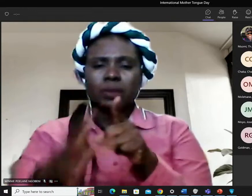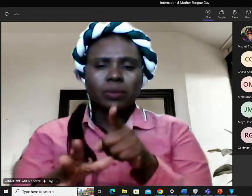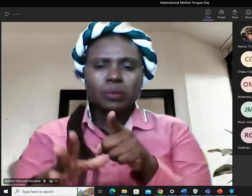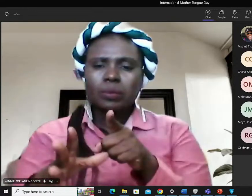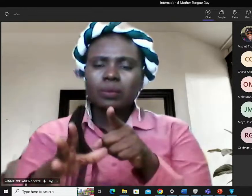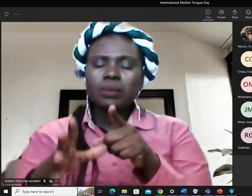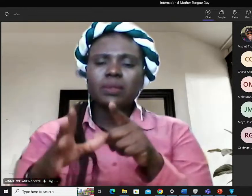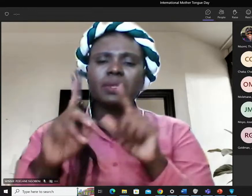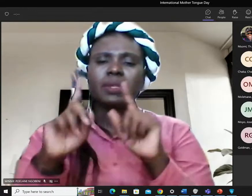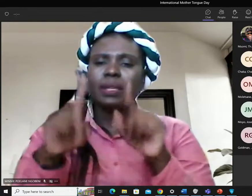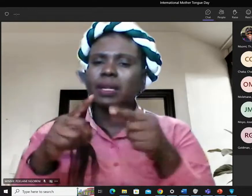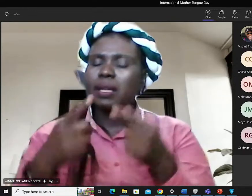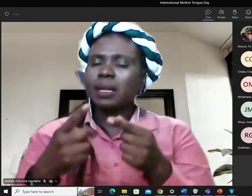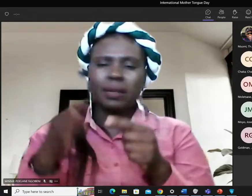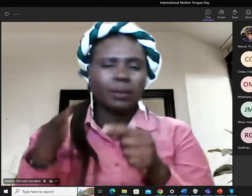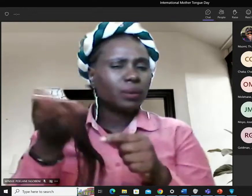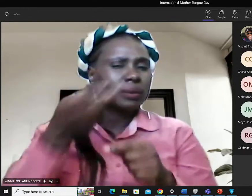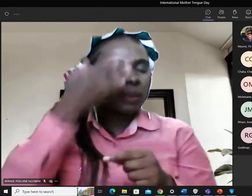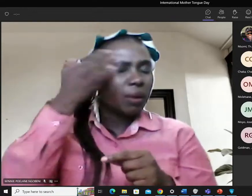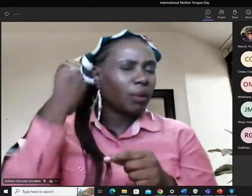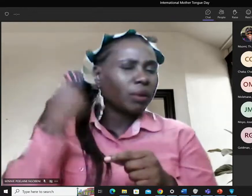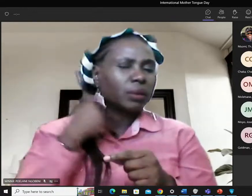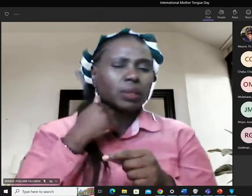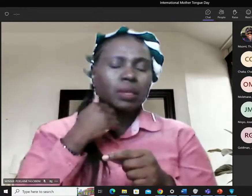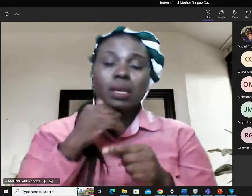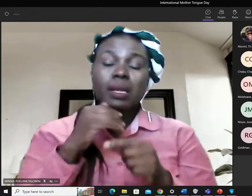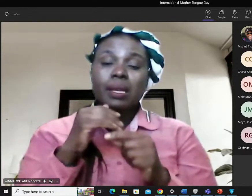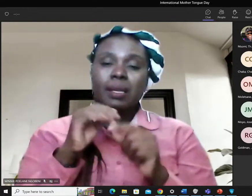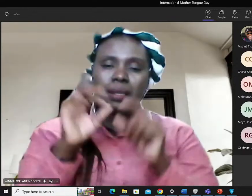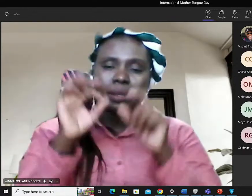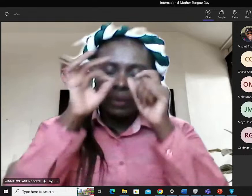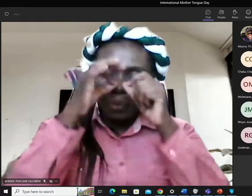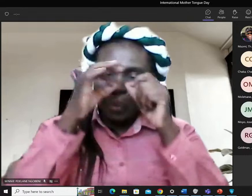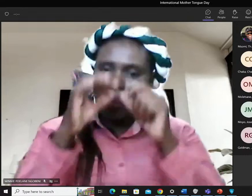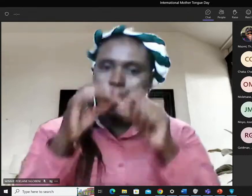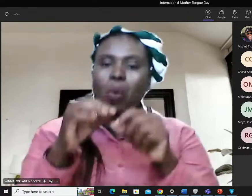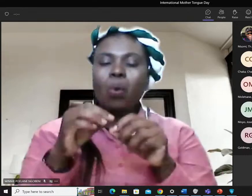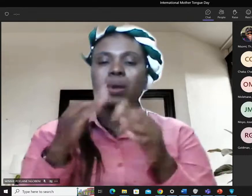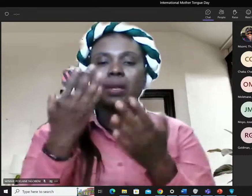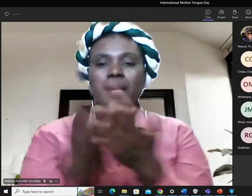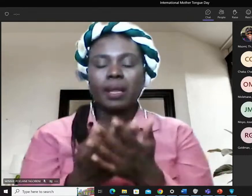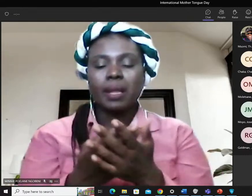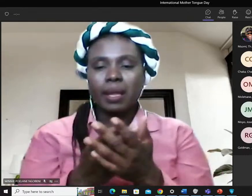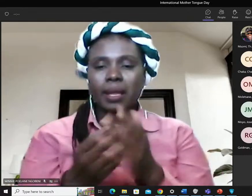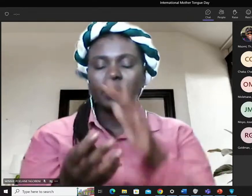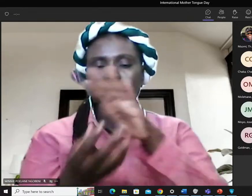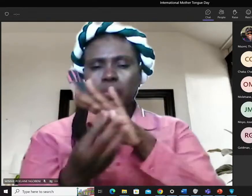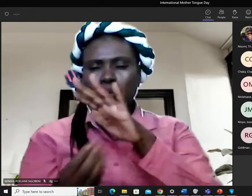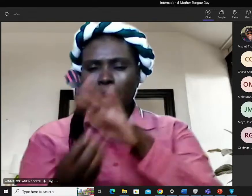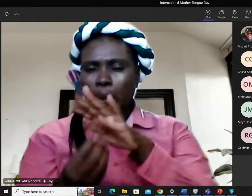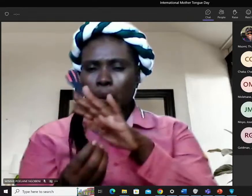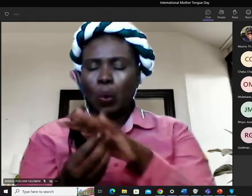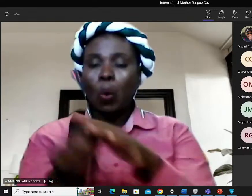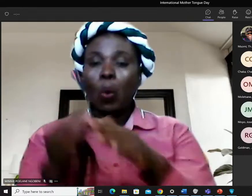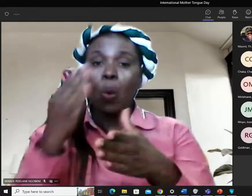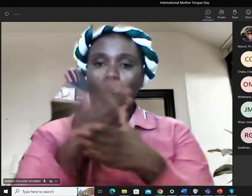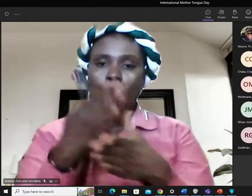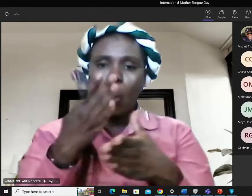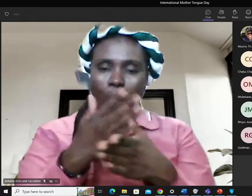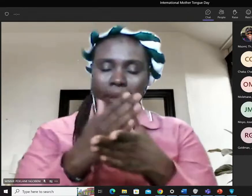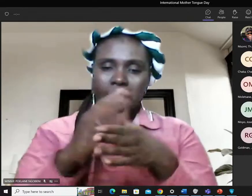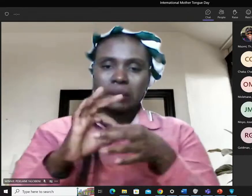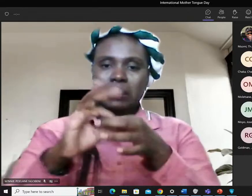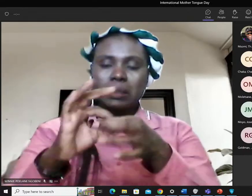to understand what we're trying to, you can actually share that. Ask them to download it and you can work alongside with the